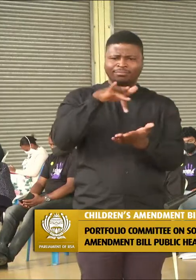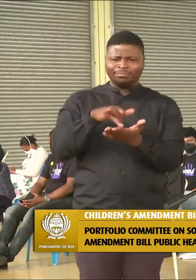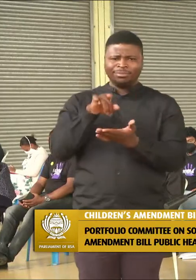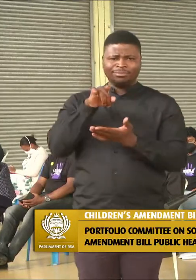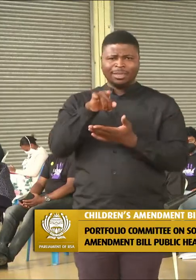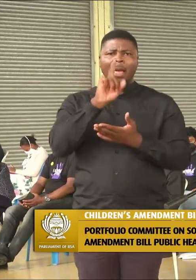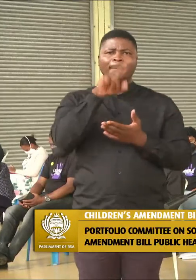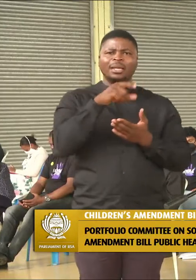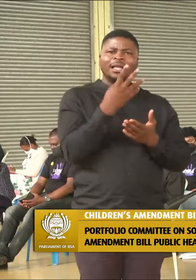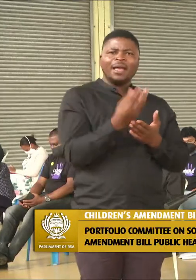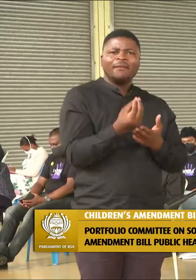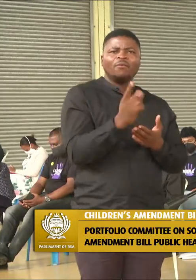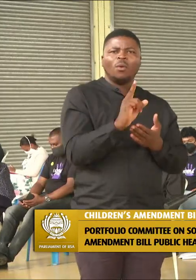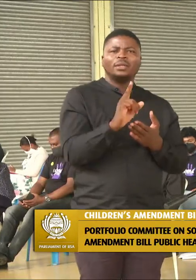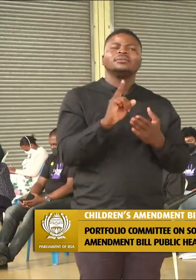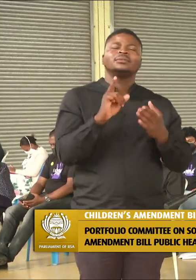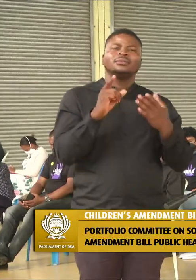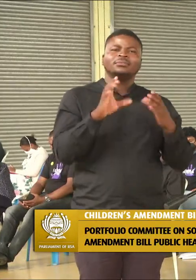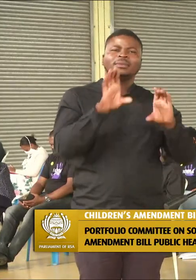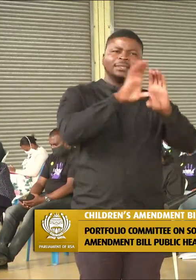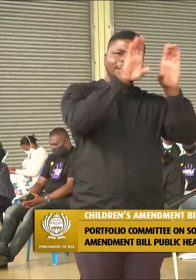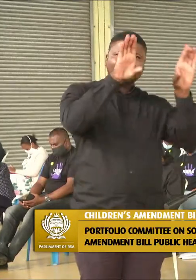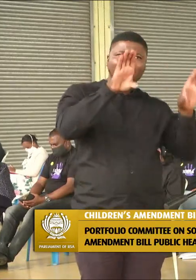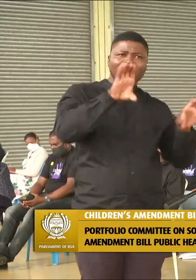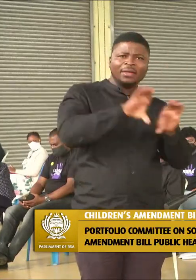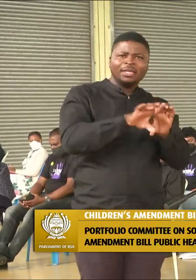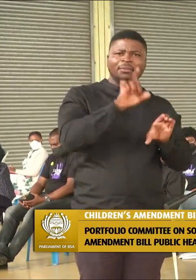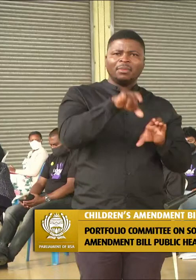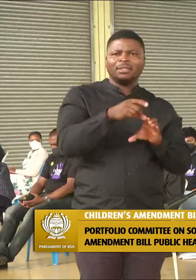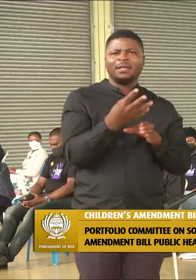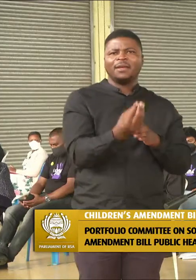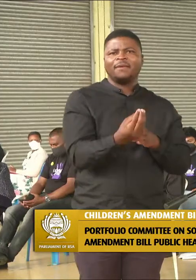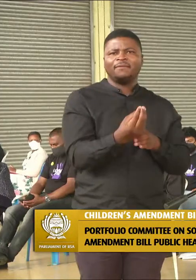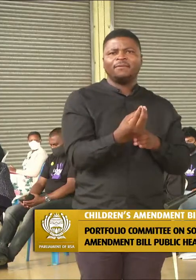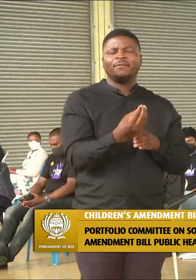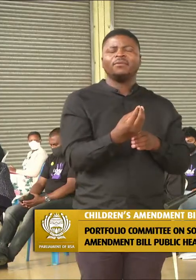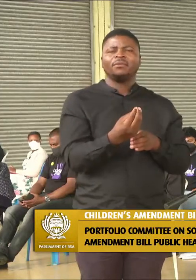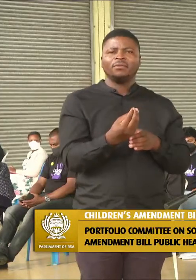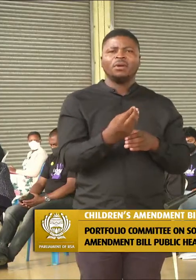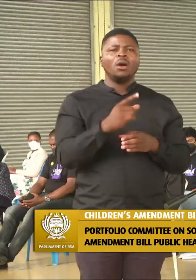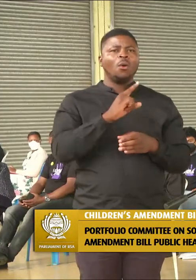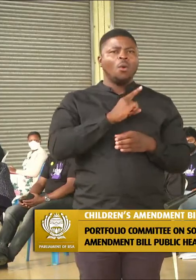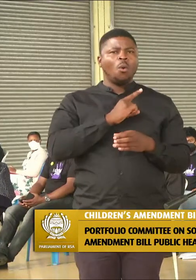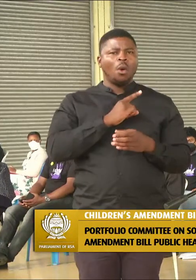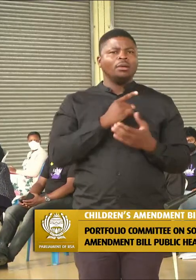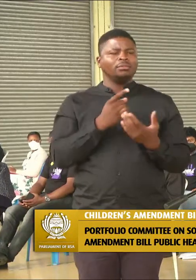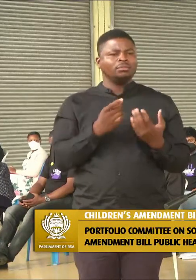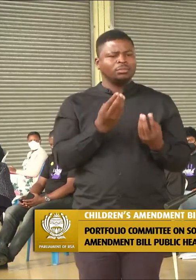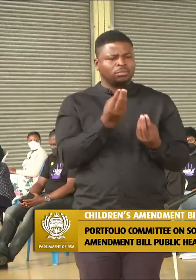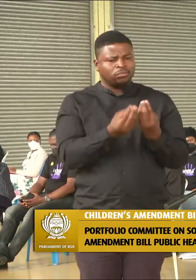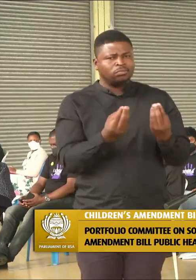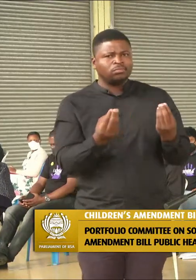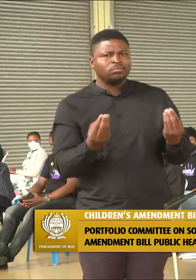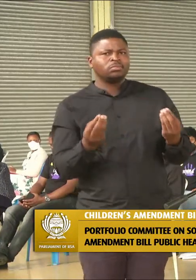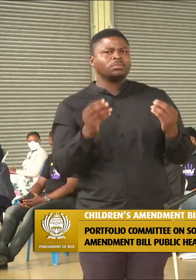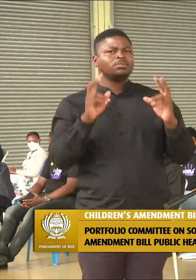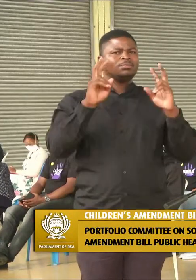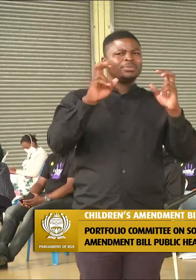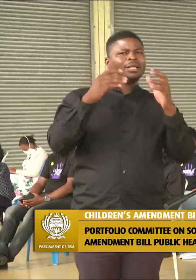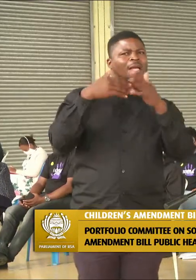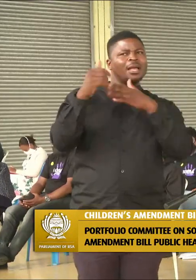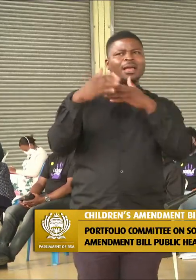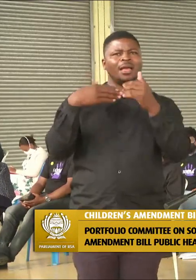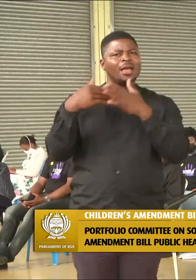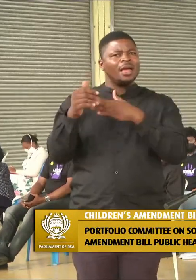mevuka phuphe bese cabanga ukwenza ibusiness ngomntwana. To cap the issue of having any